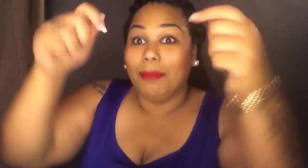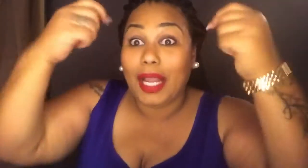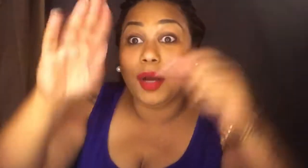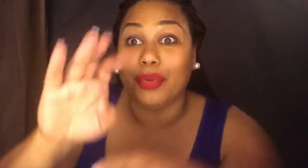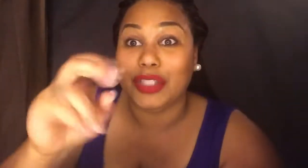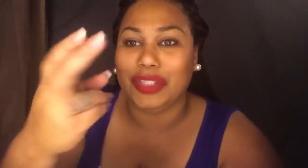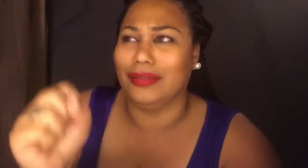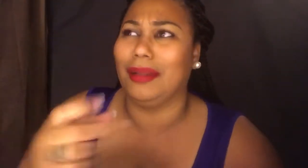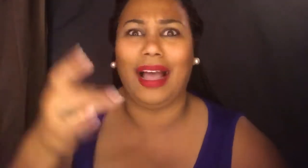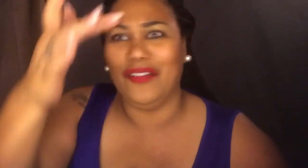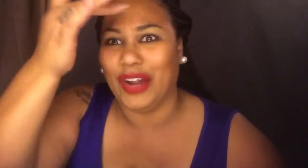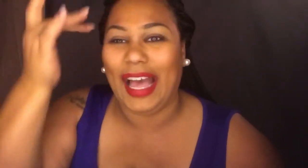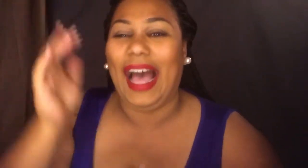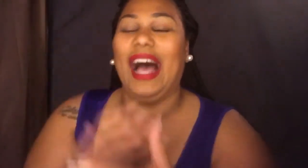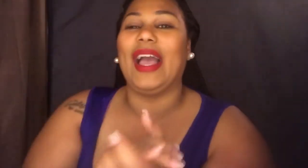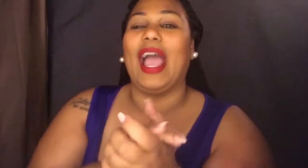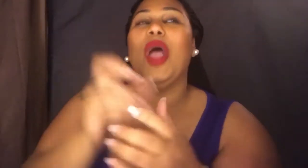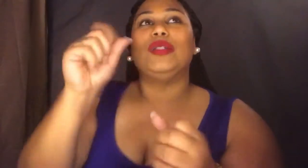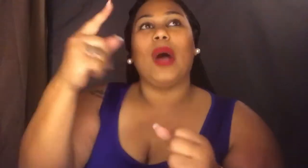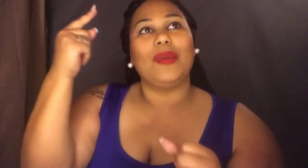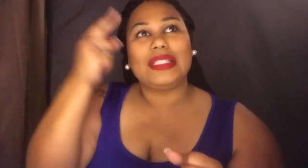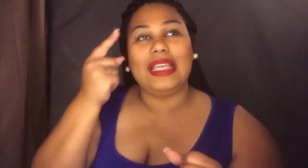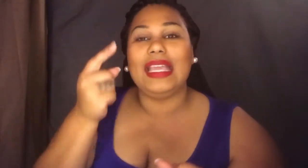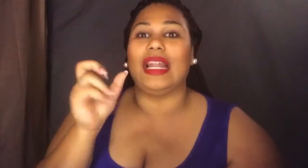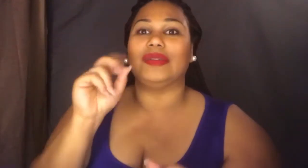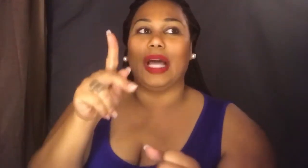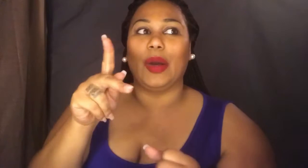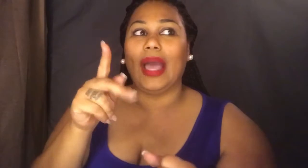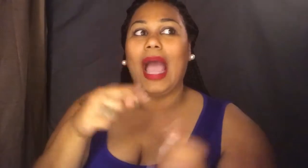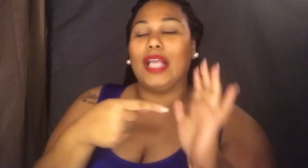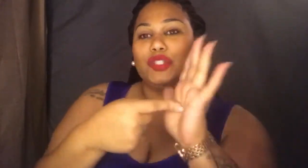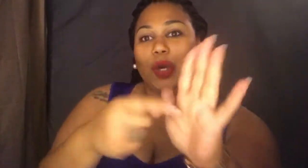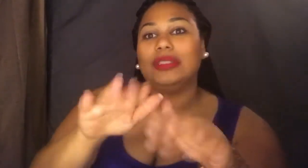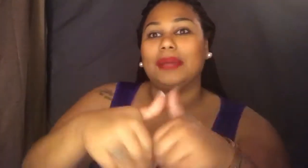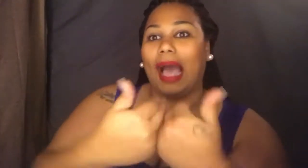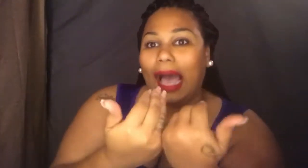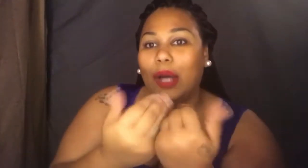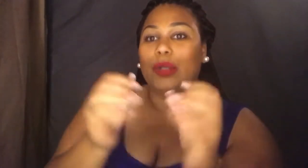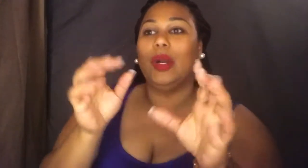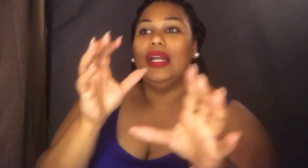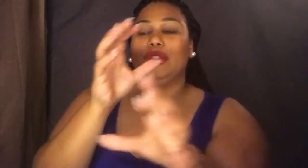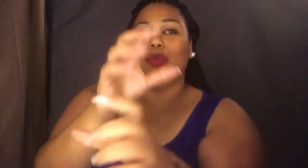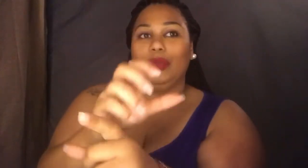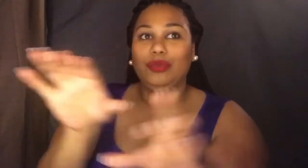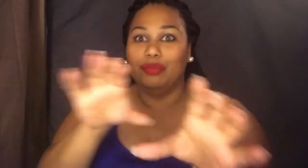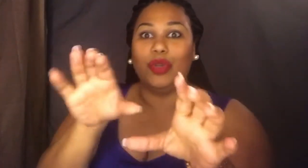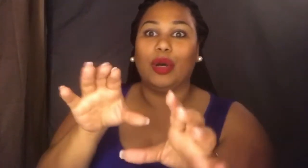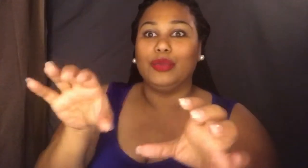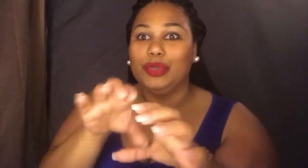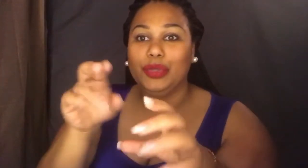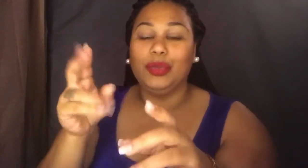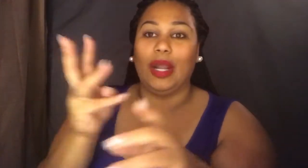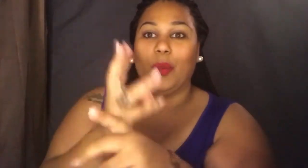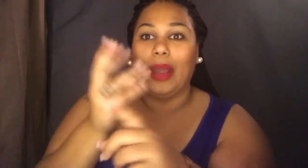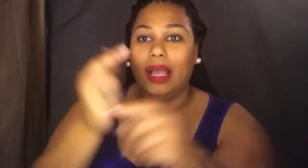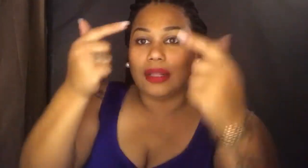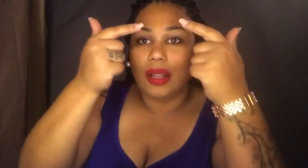makeup brushes. Like, I had forgot. Okay, so I was thinking, I was like, okay, I showed them how to, you know, do and wear